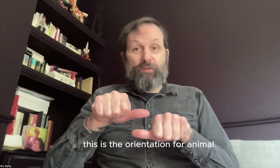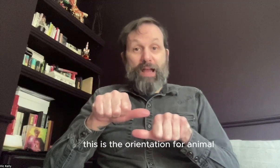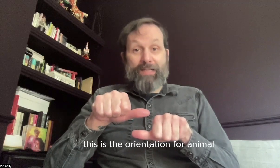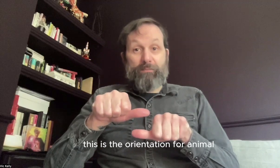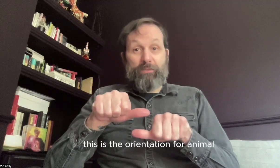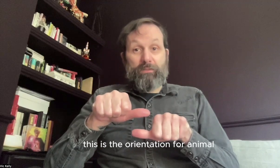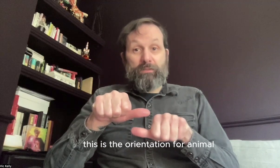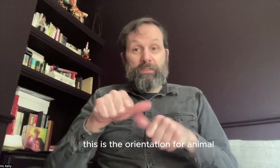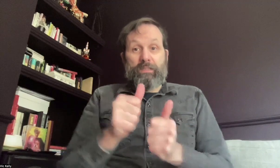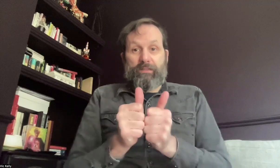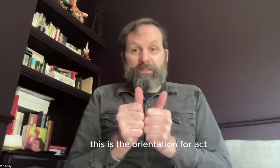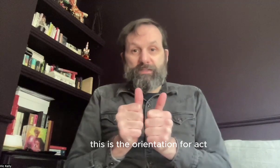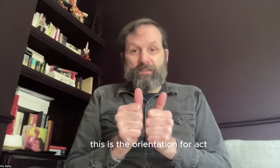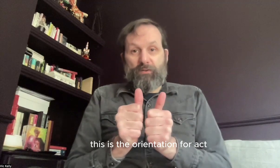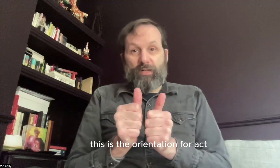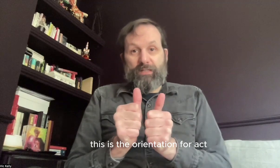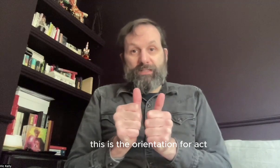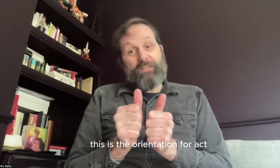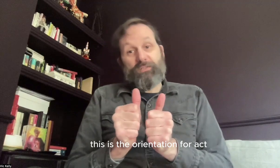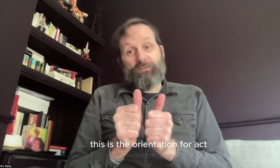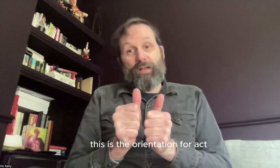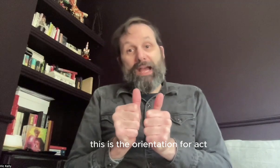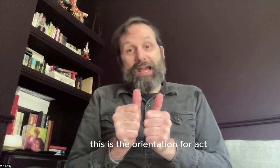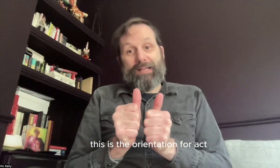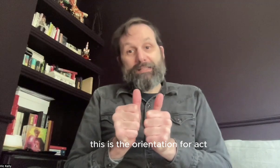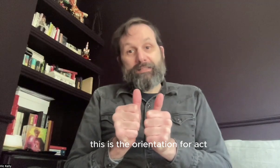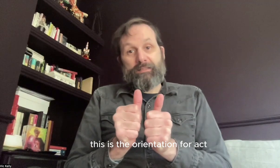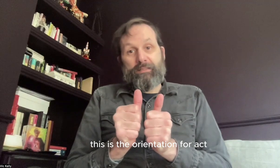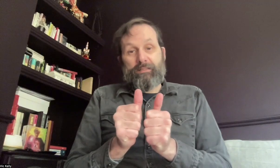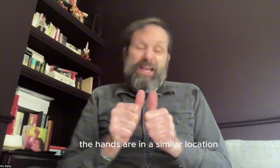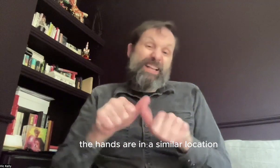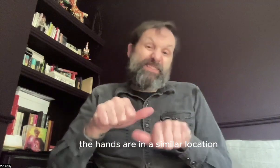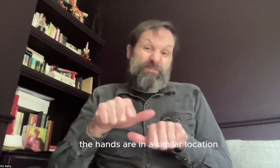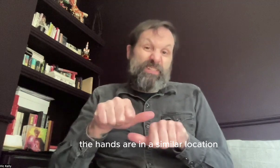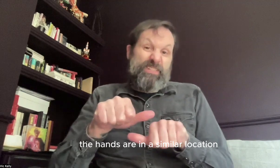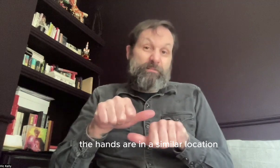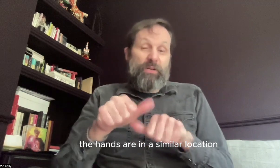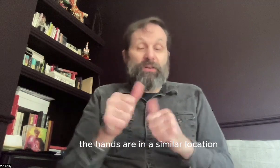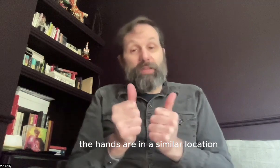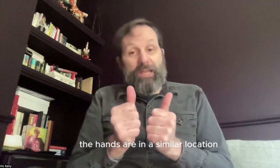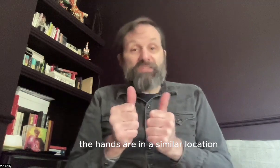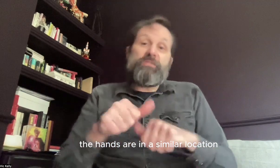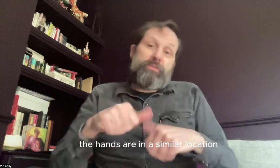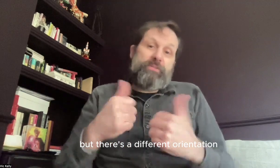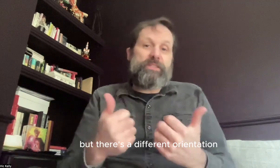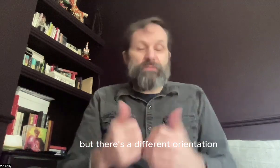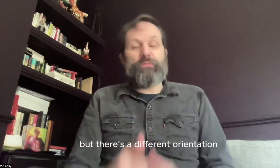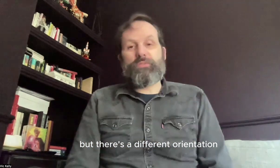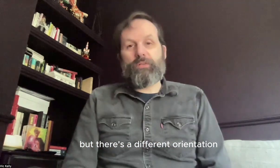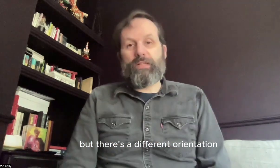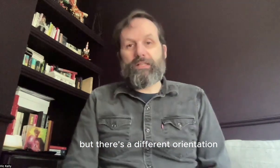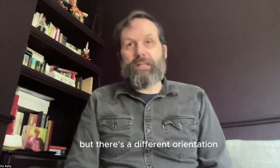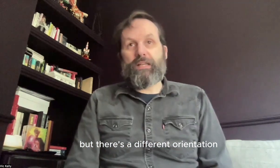for animal. This is the orientation for act. The hands are in a similar location, but there's a different